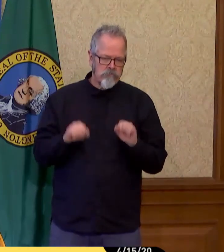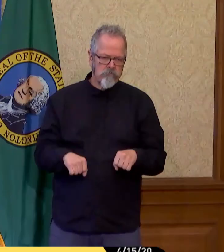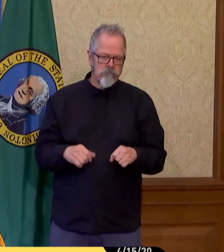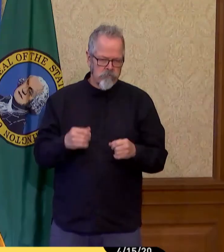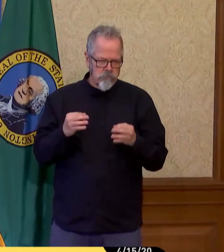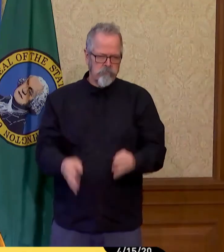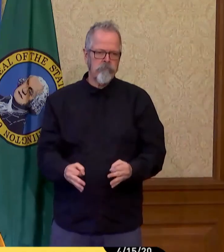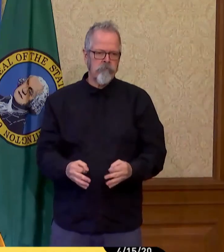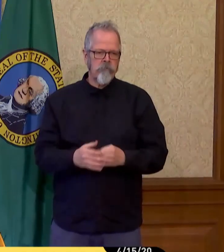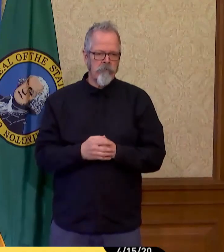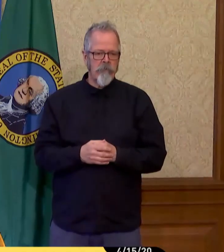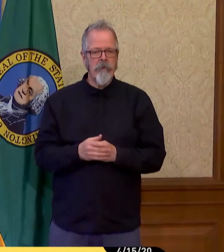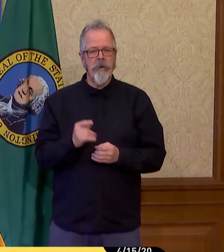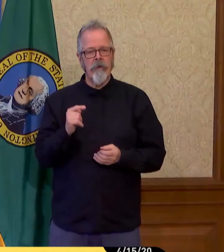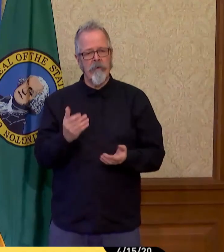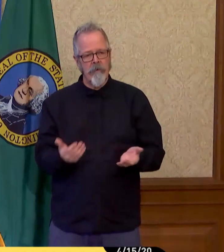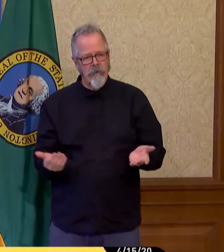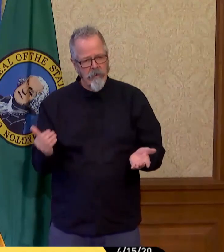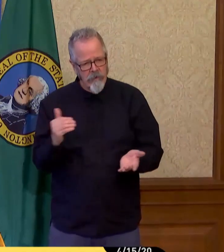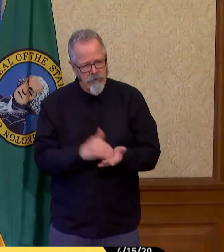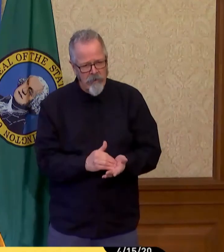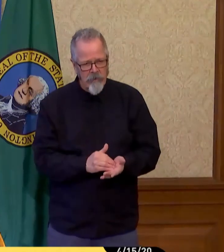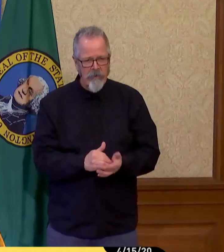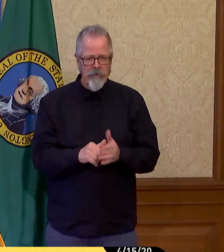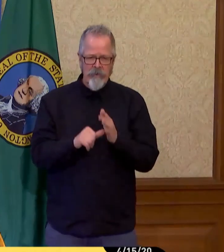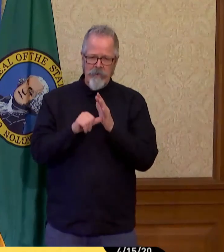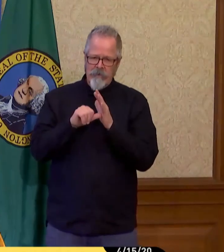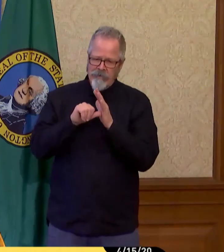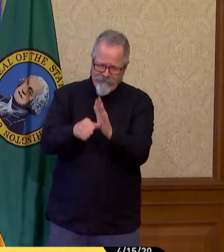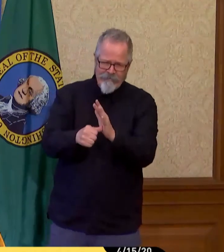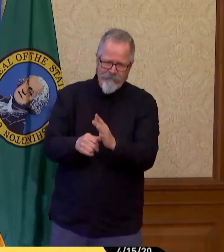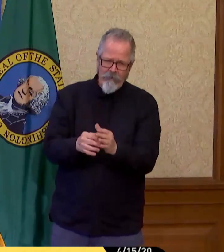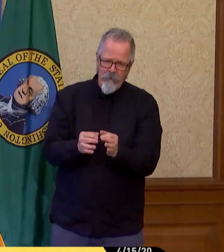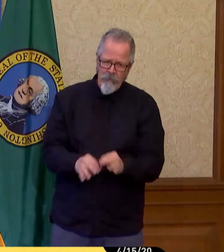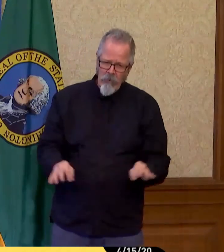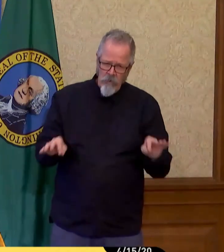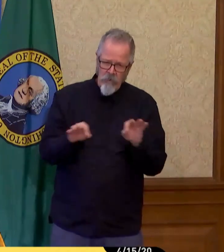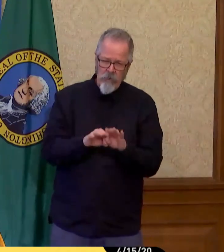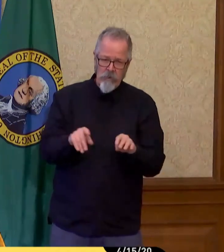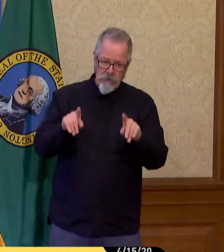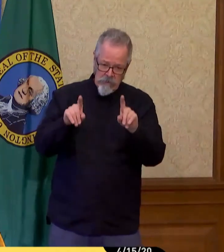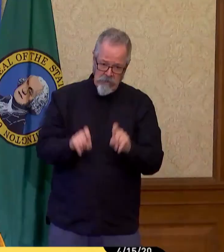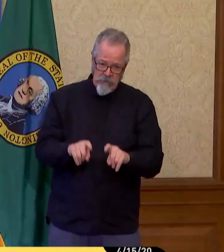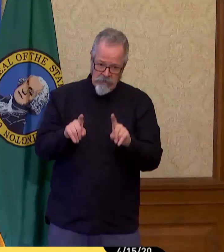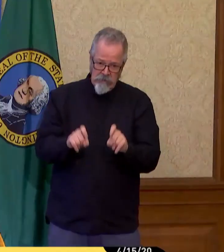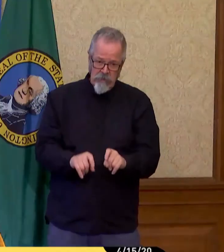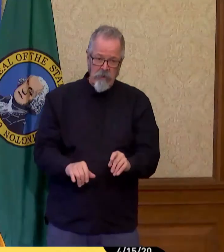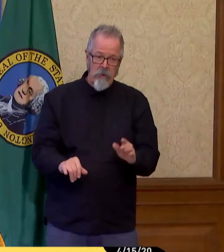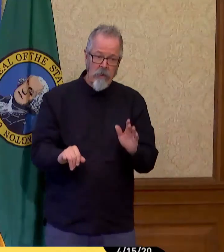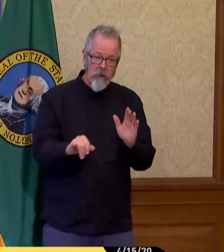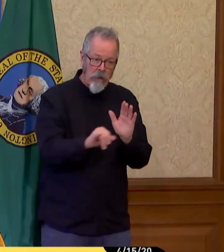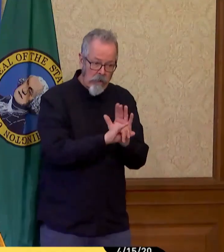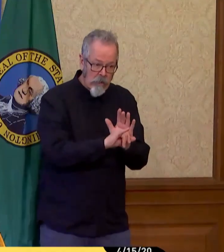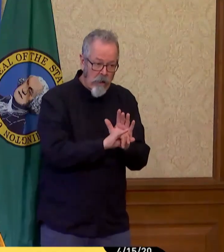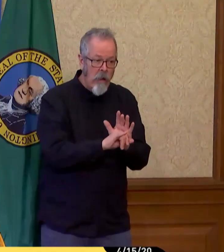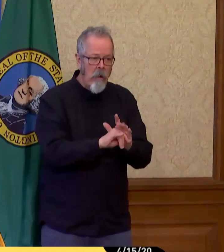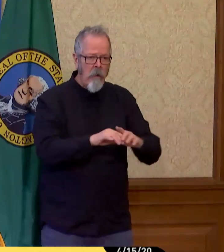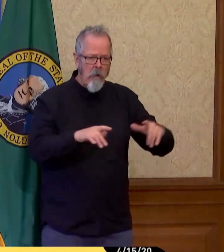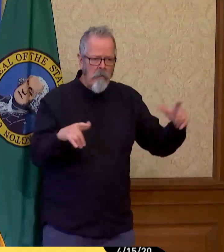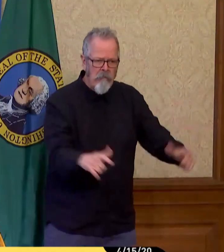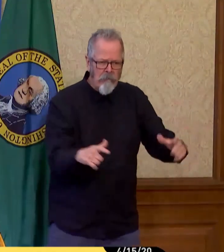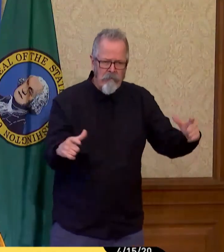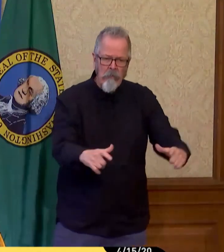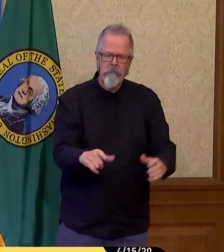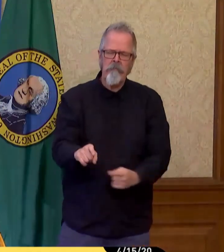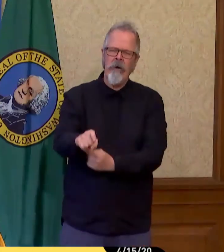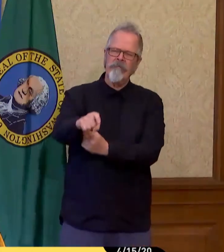comprehensive testing and contact tracing system, because we can't have a situation that when one child develops a fever and a cough, we have to shut